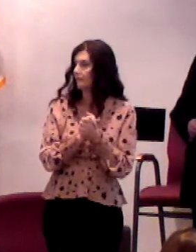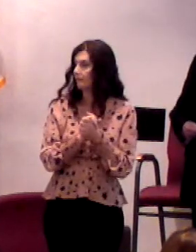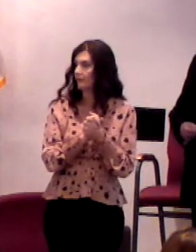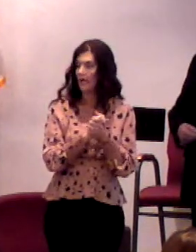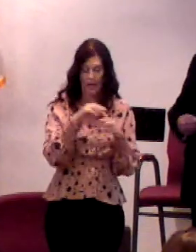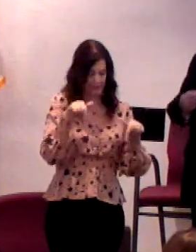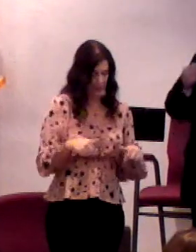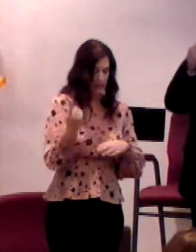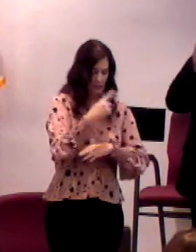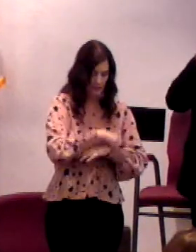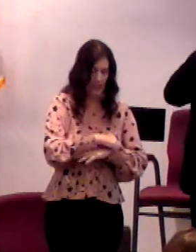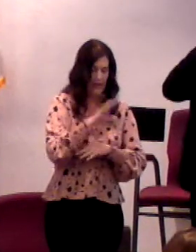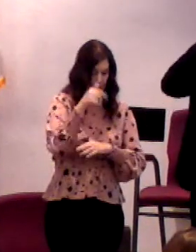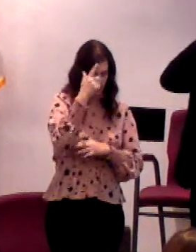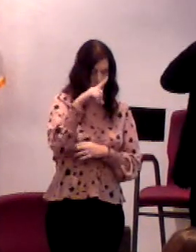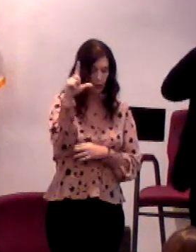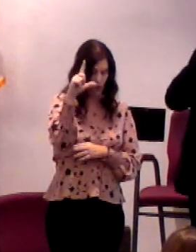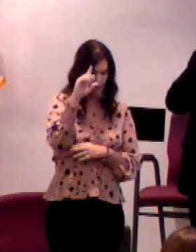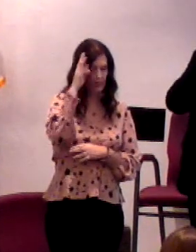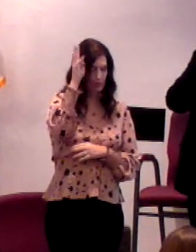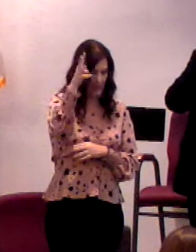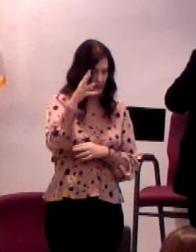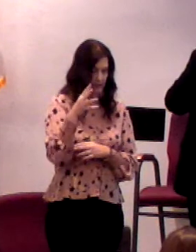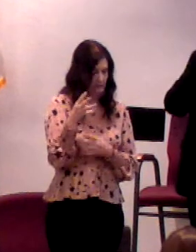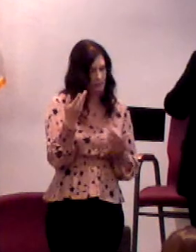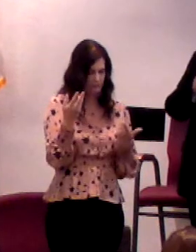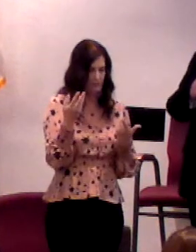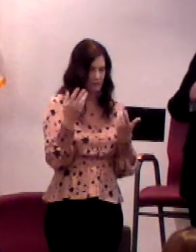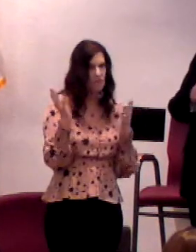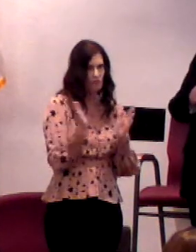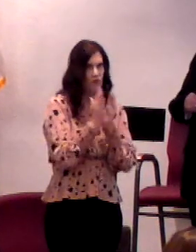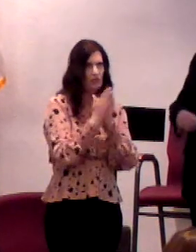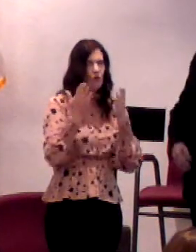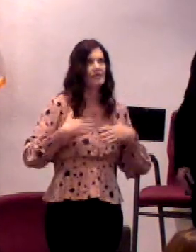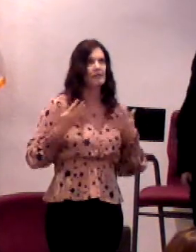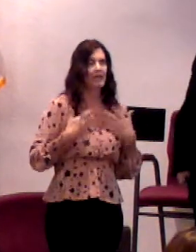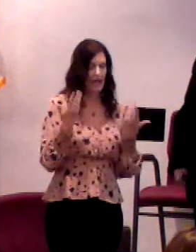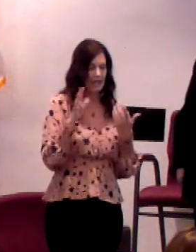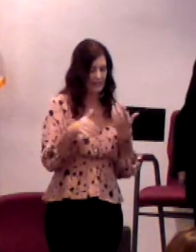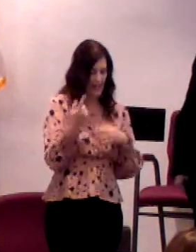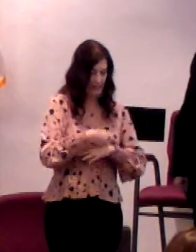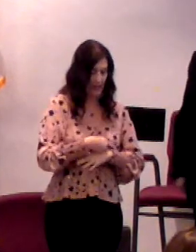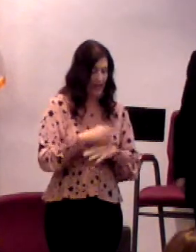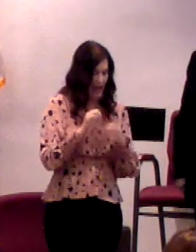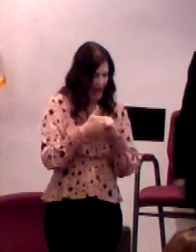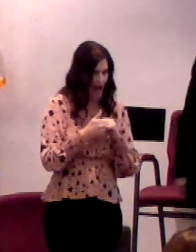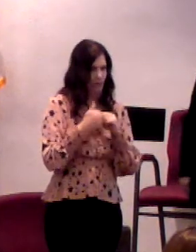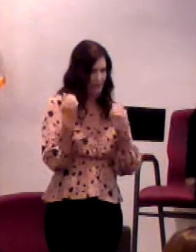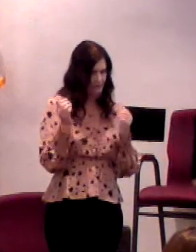This is a day that the Lord has made. Let us rejoice and be glad in it. And oh, how we've rejoiced